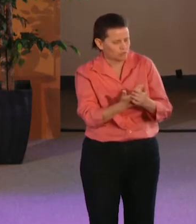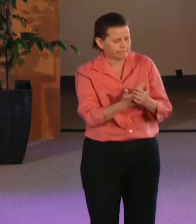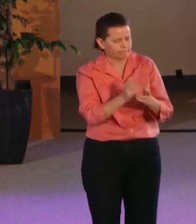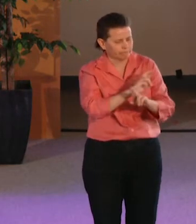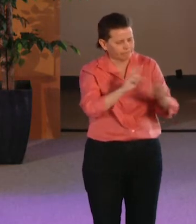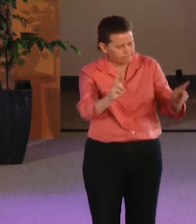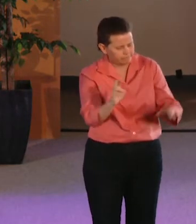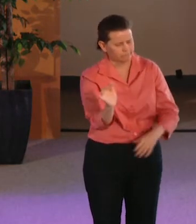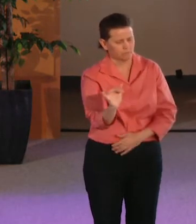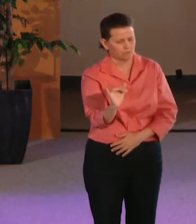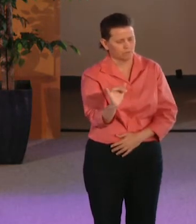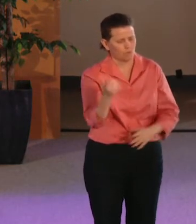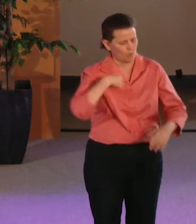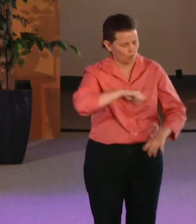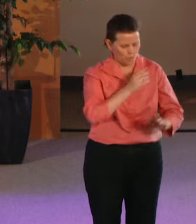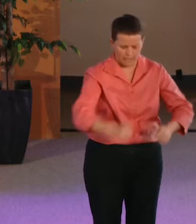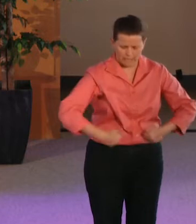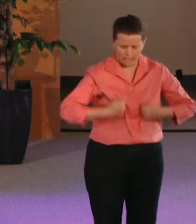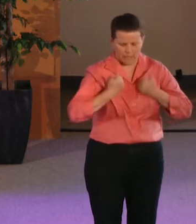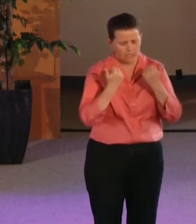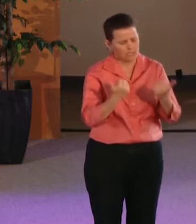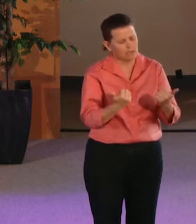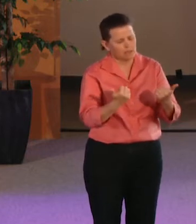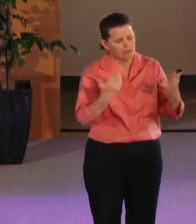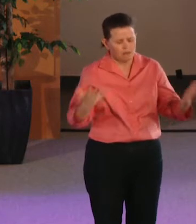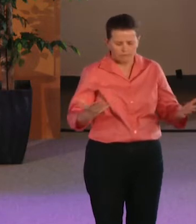generously, noticing all the good along the way.